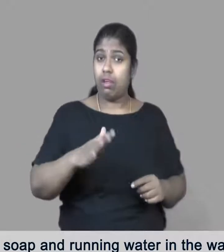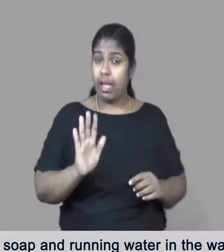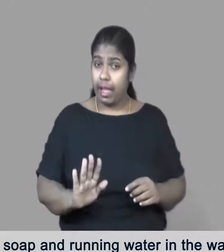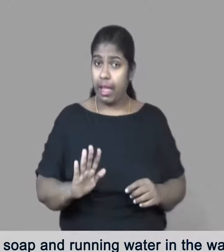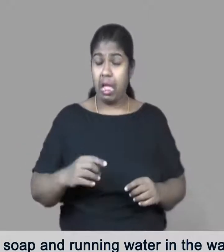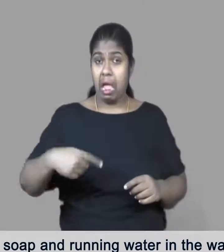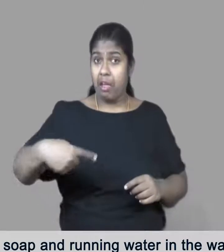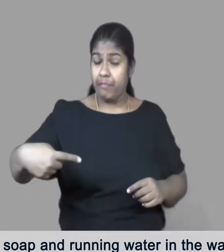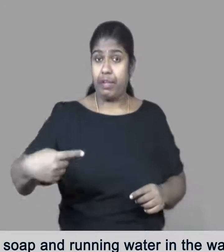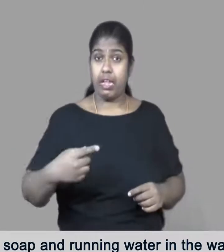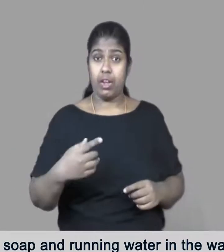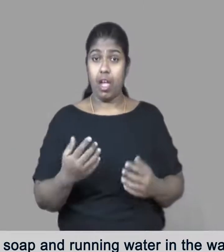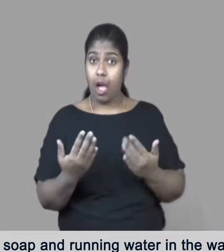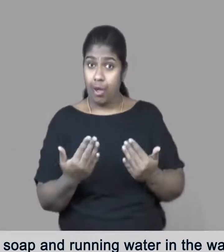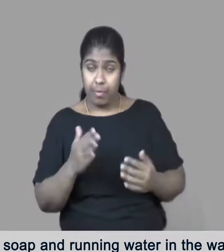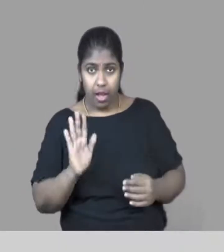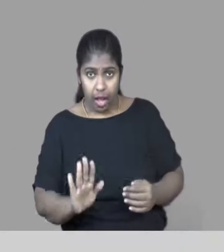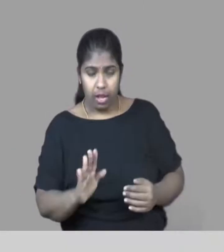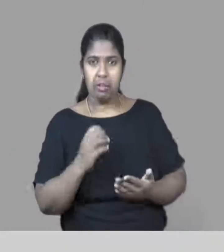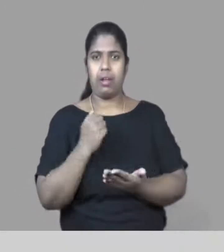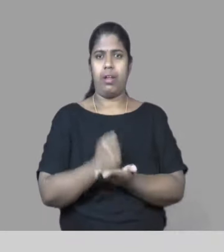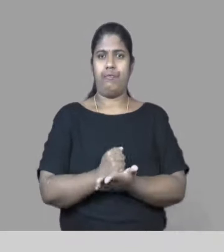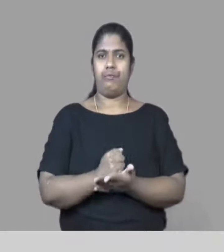the washrooms.